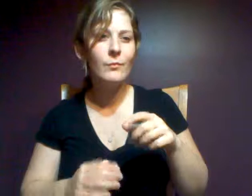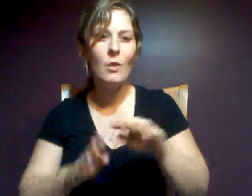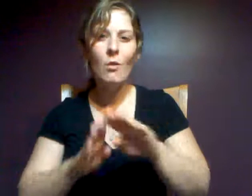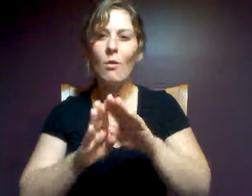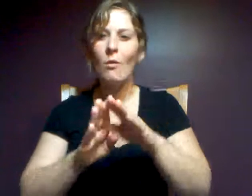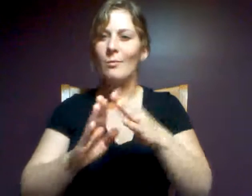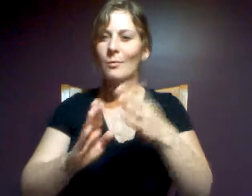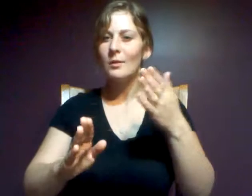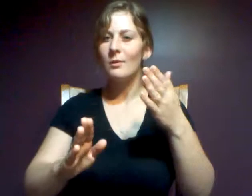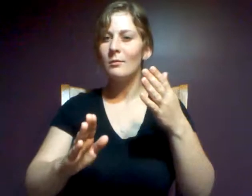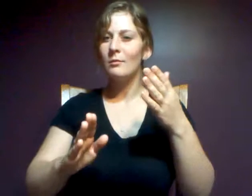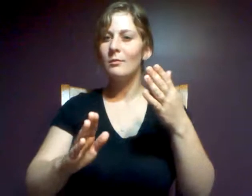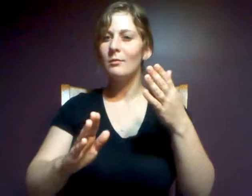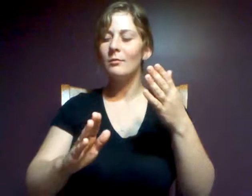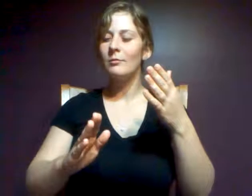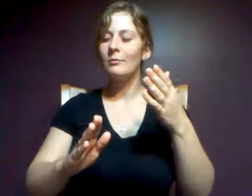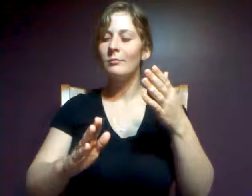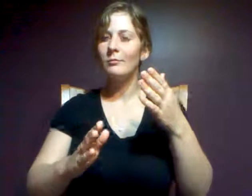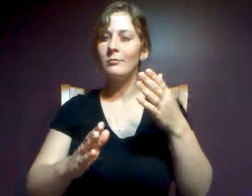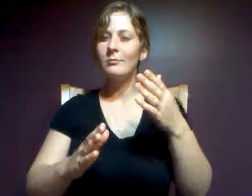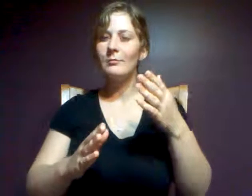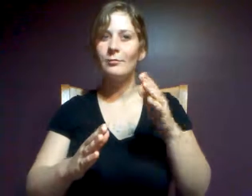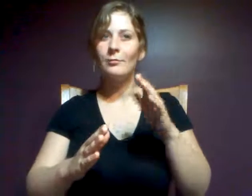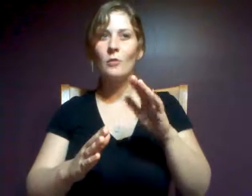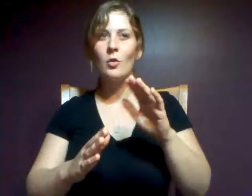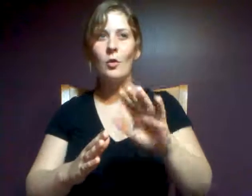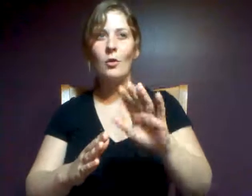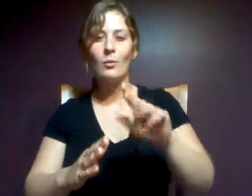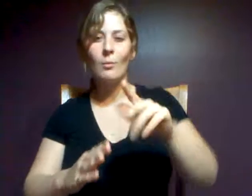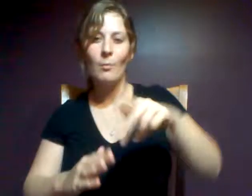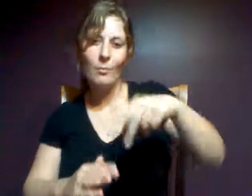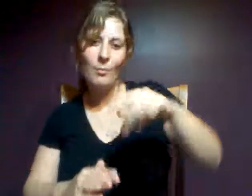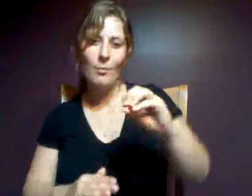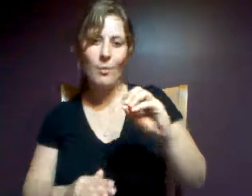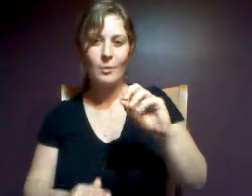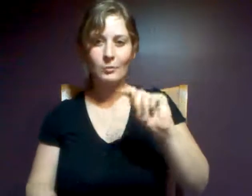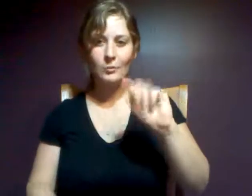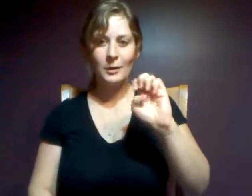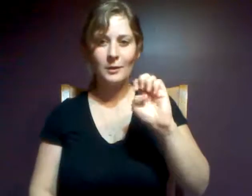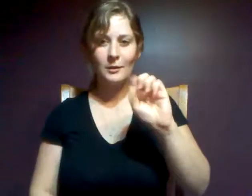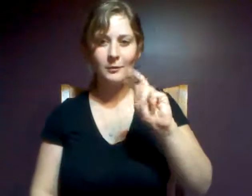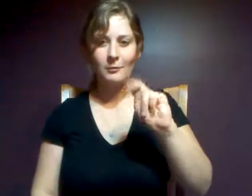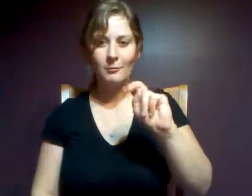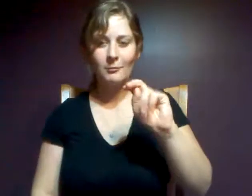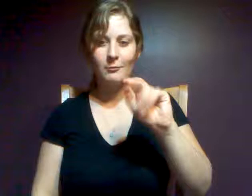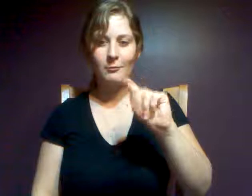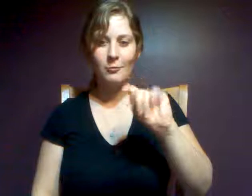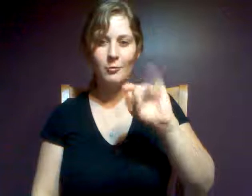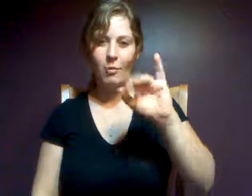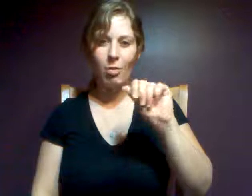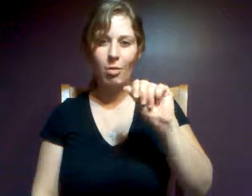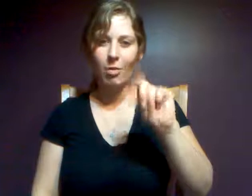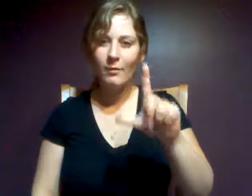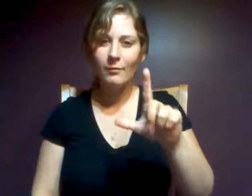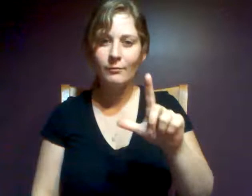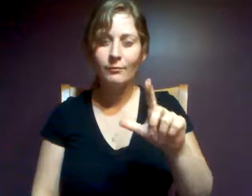Right now, our culture's obsession with image is holding us all back. But let's show our kids